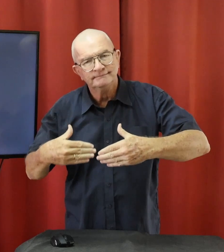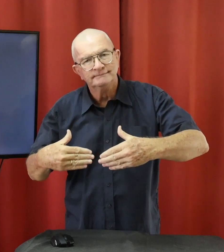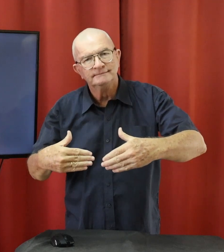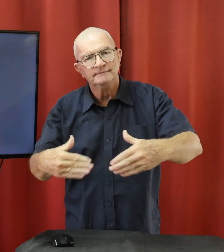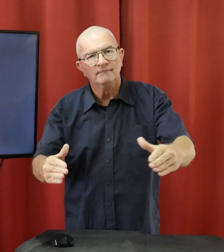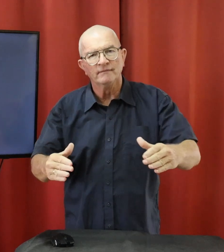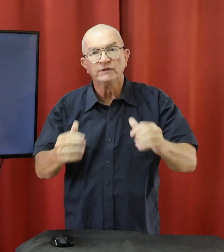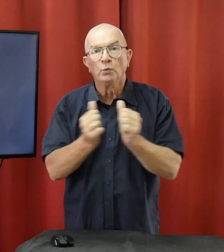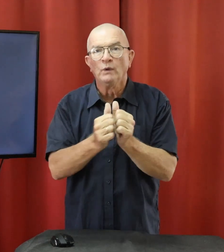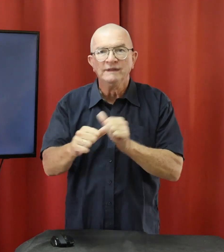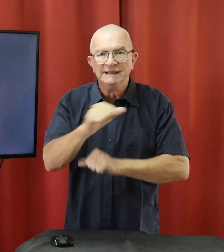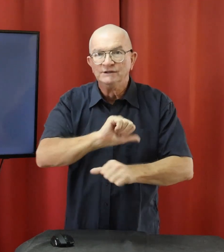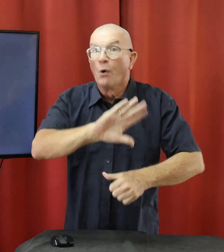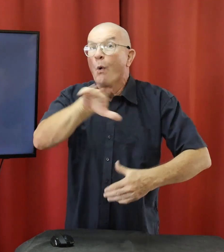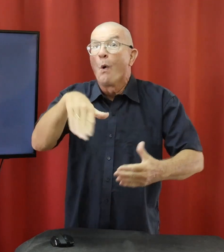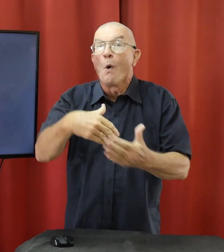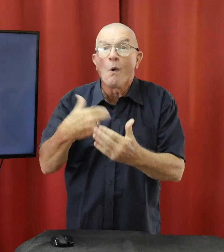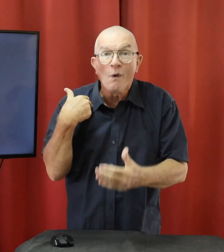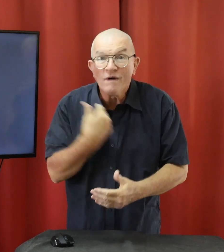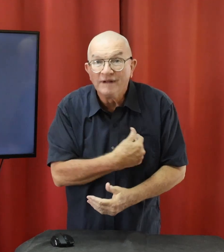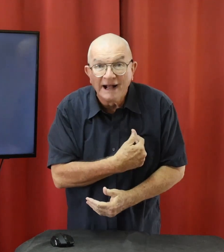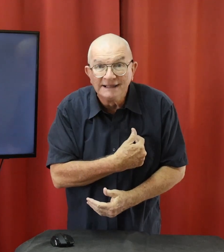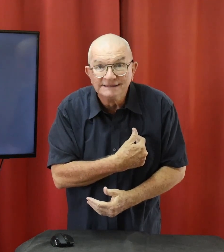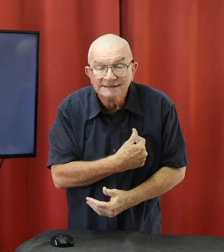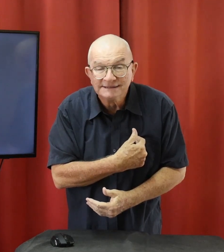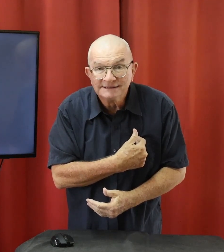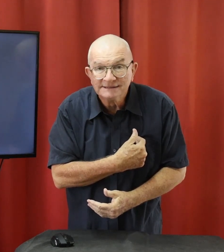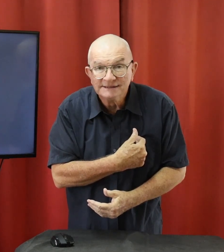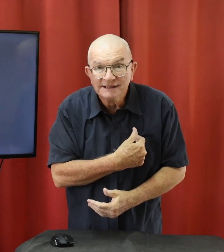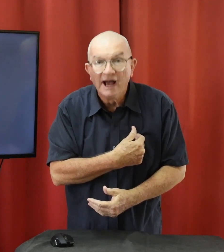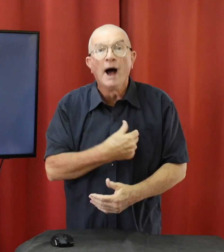Let us go on with each other, all of us.